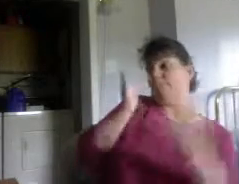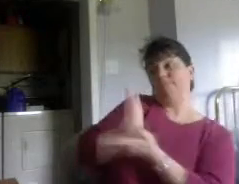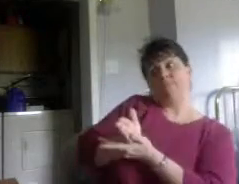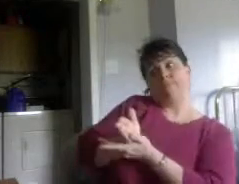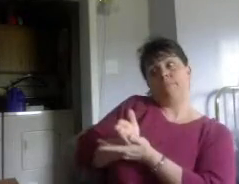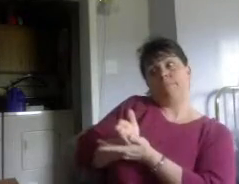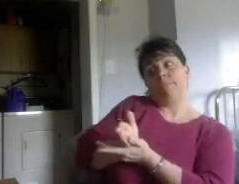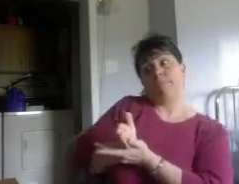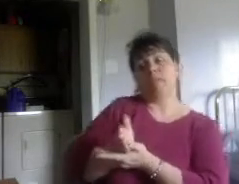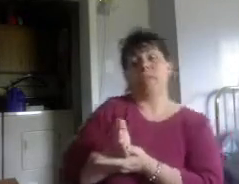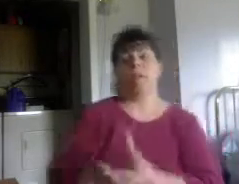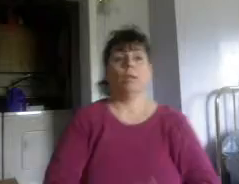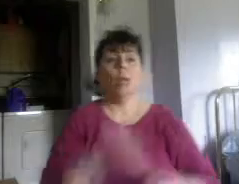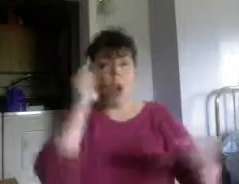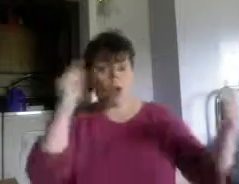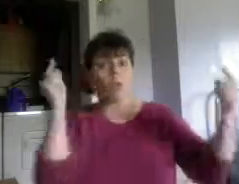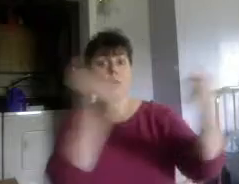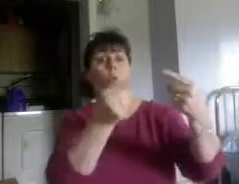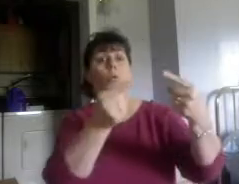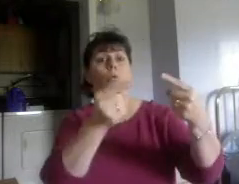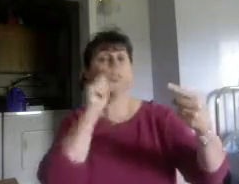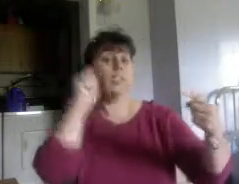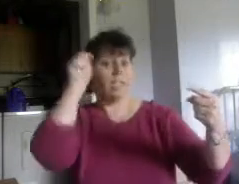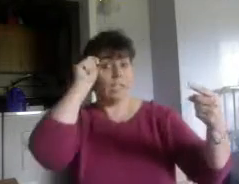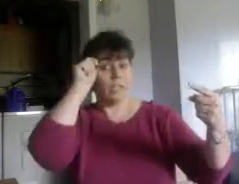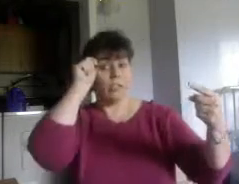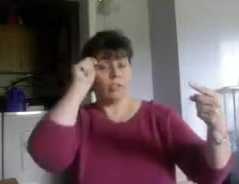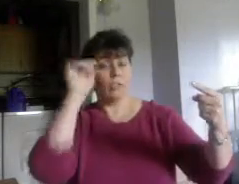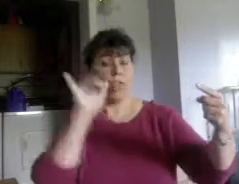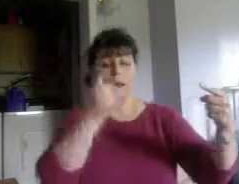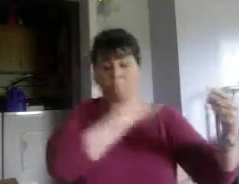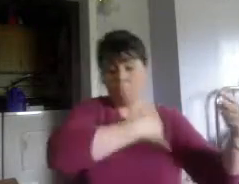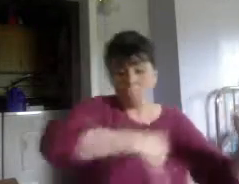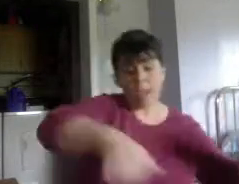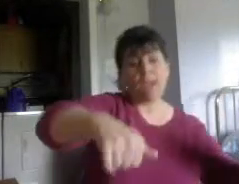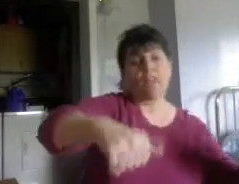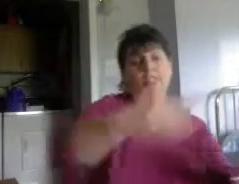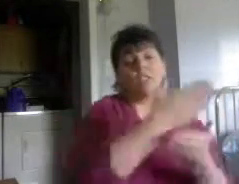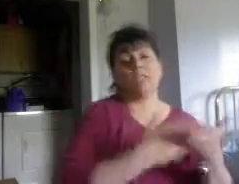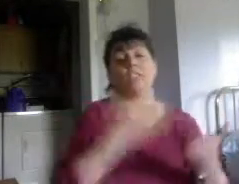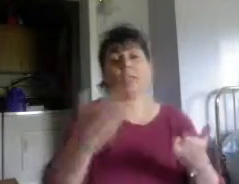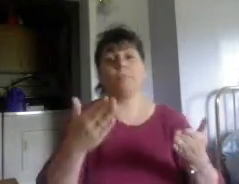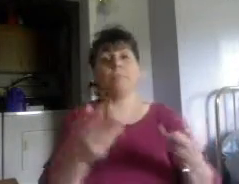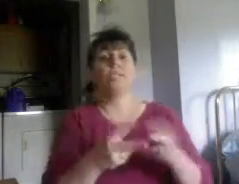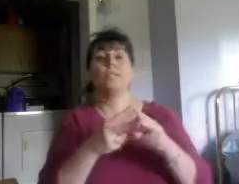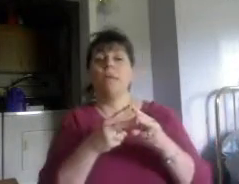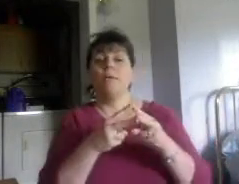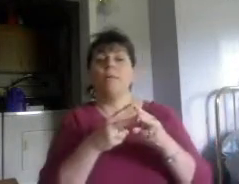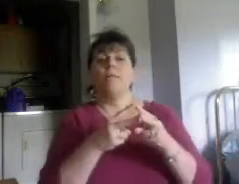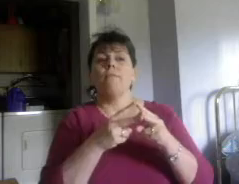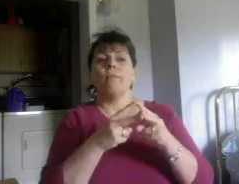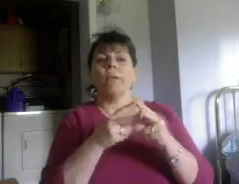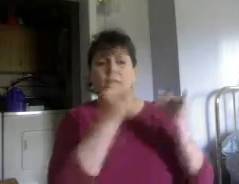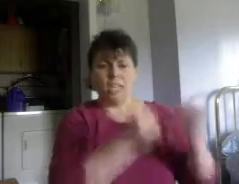The point you need to make to the teenagers is that boundaries are something that is very individual, and it can depend on a